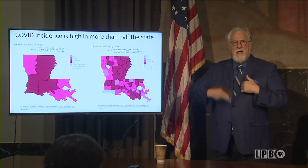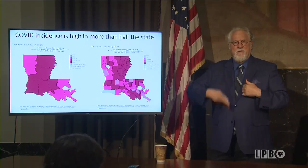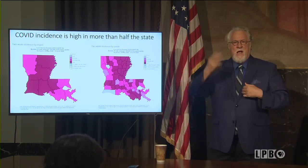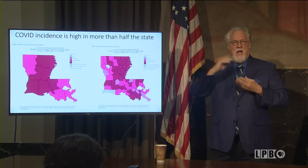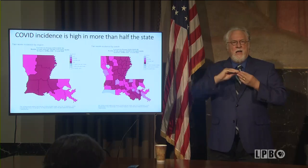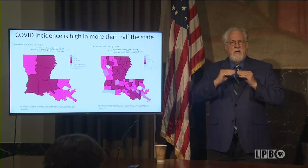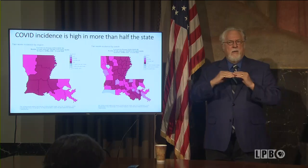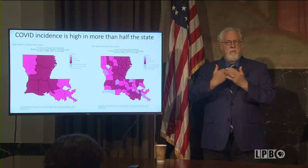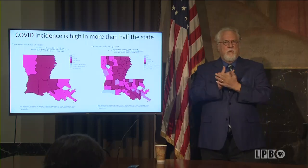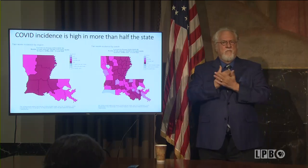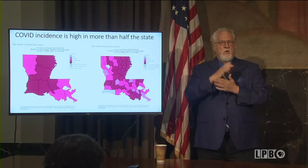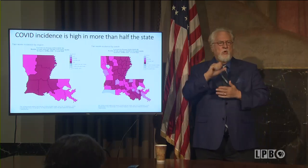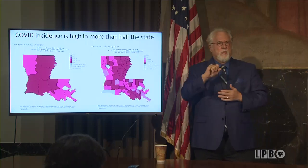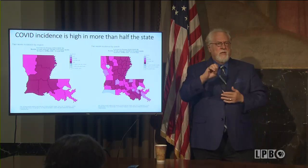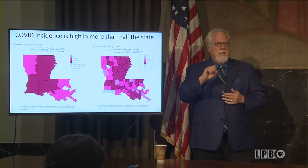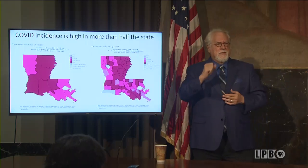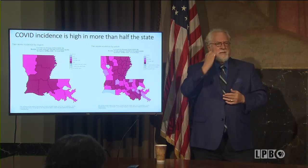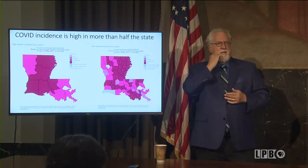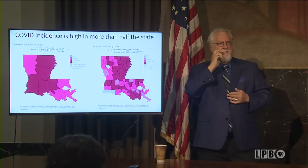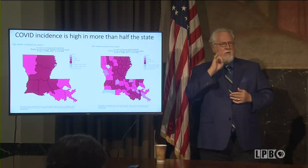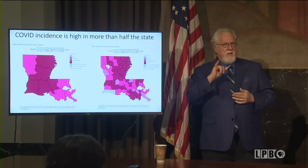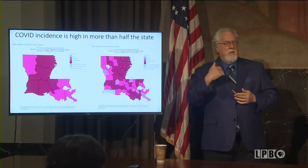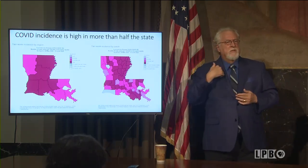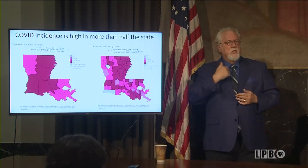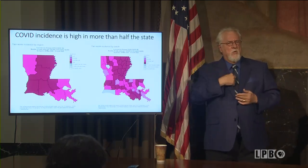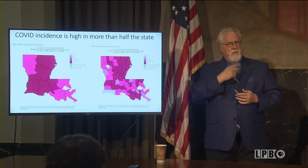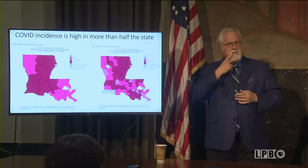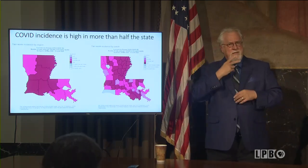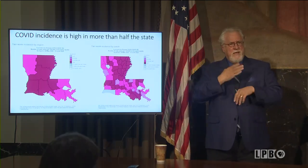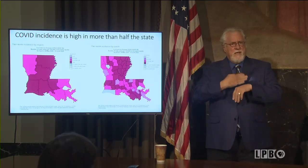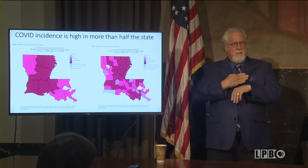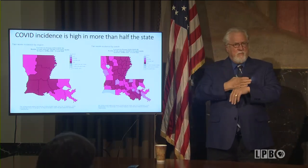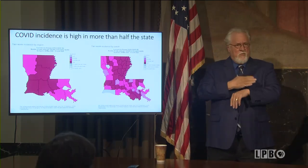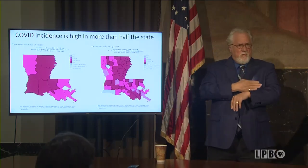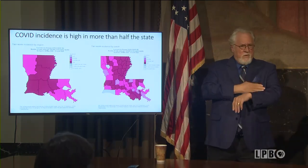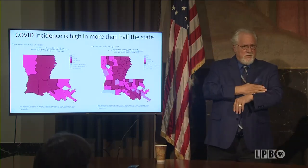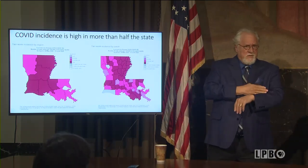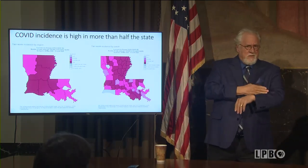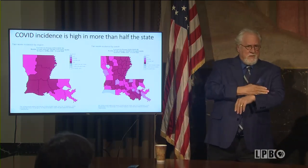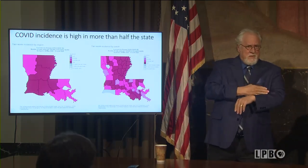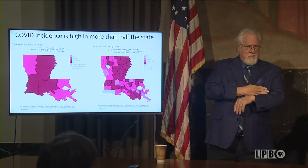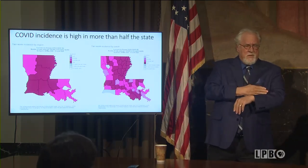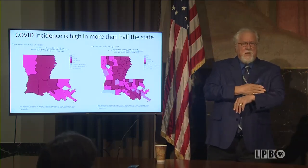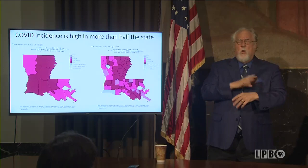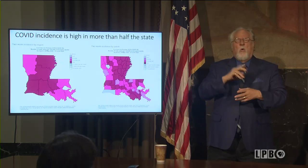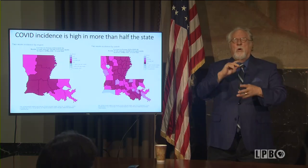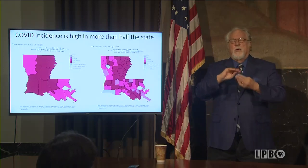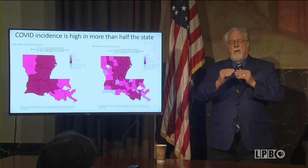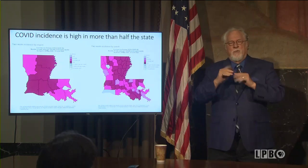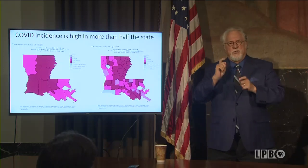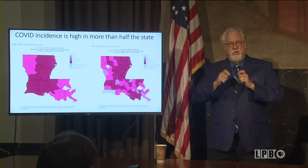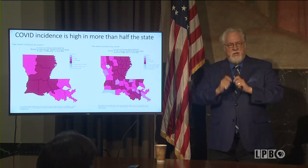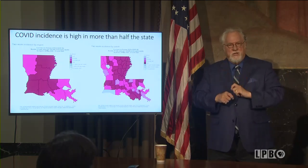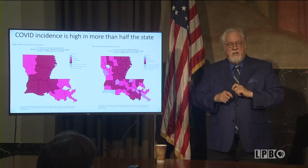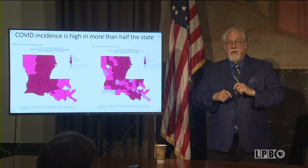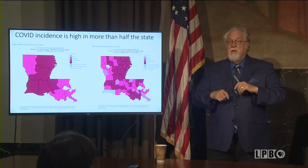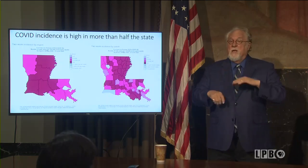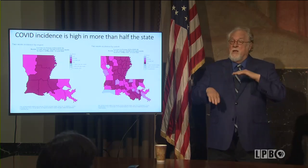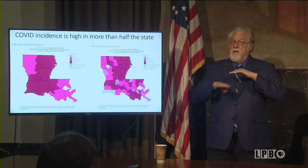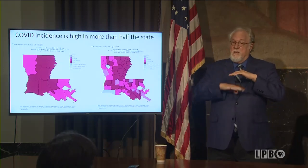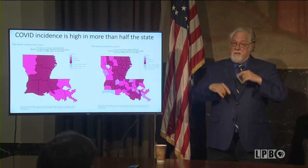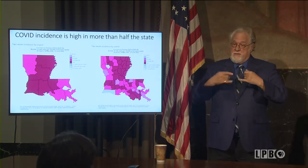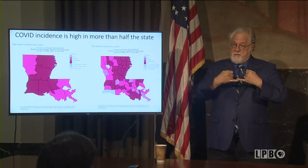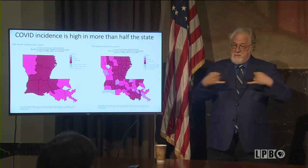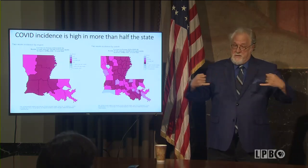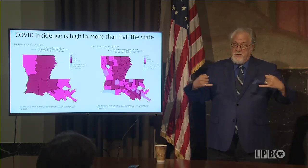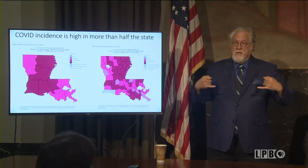number of new cases being reported every day. So as we see improvements in number of cases reported or numbers changing around, The baseline is